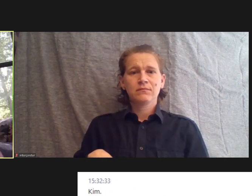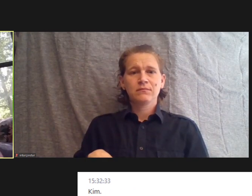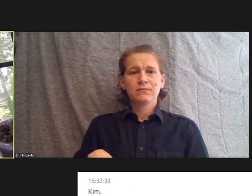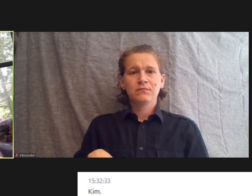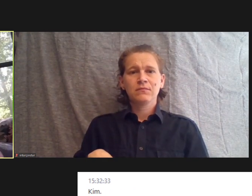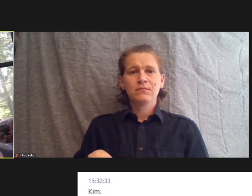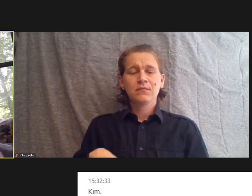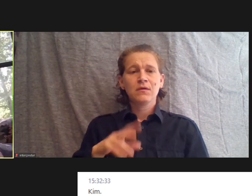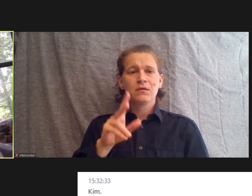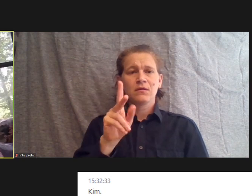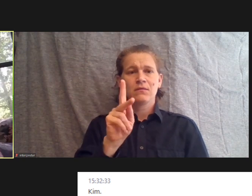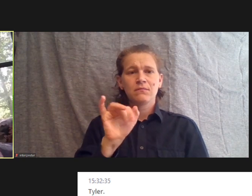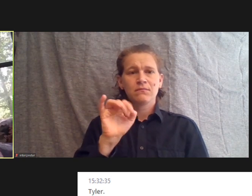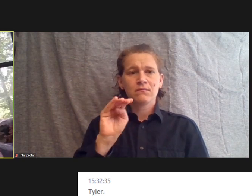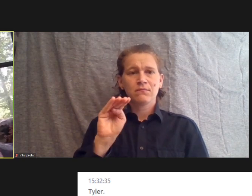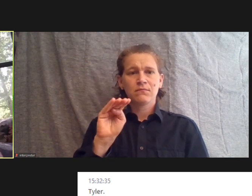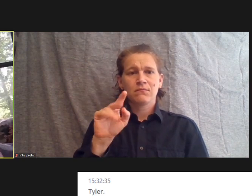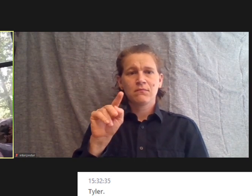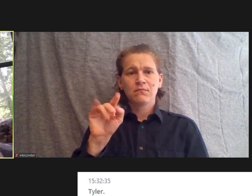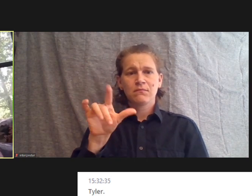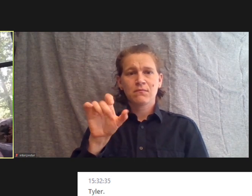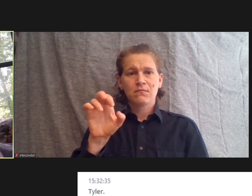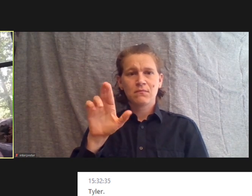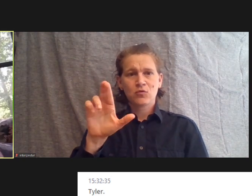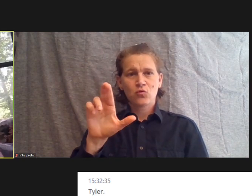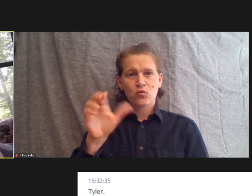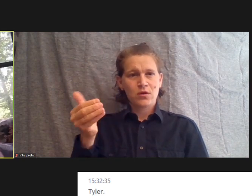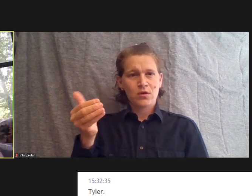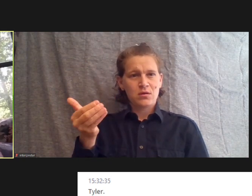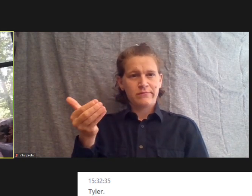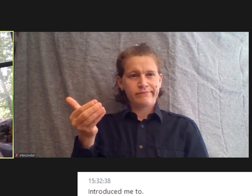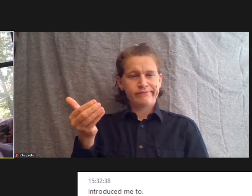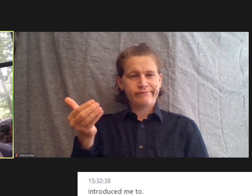Tyler introduced me to